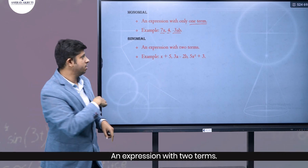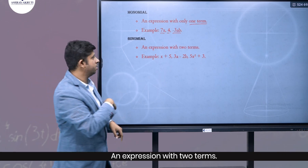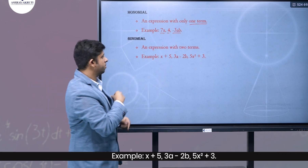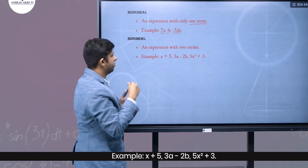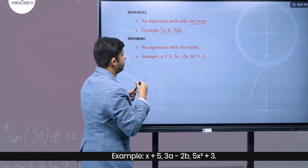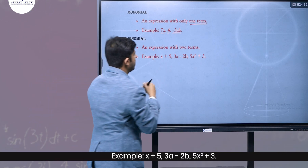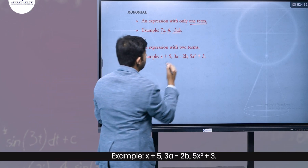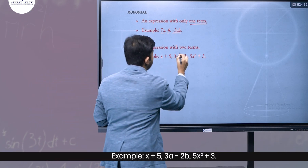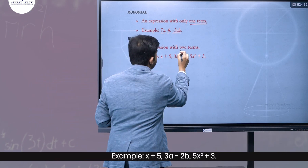Example,